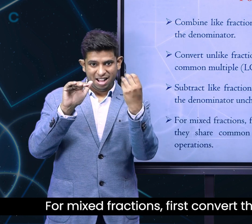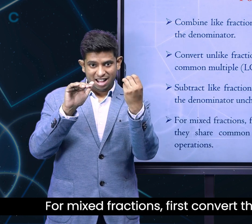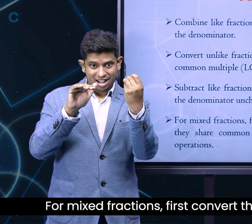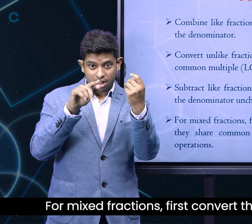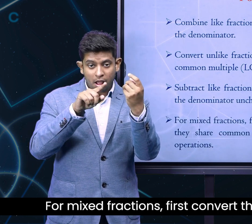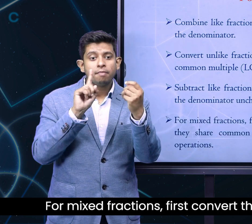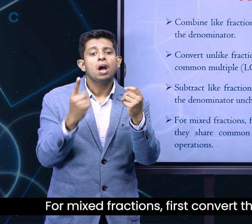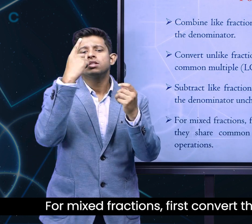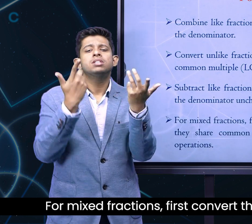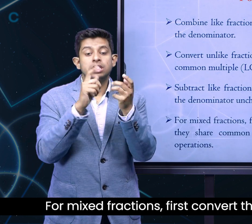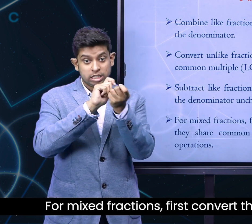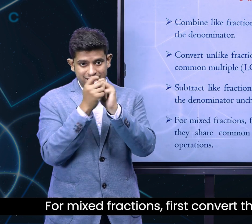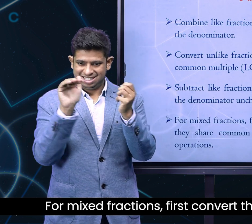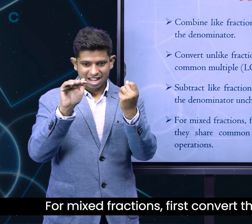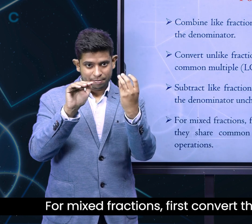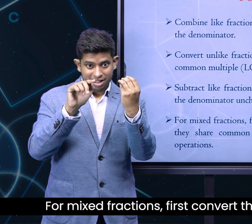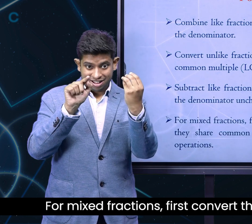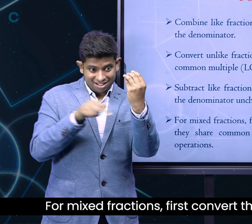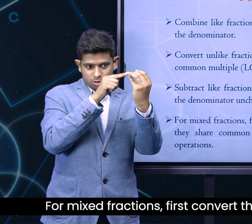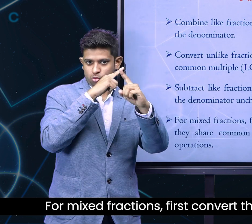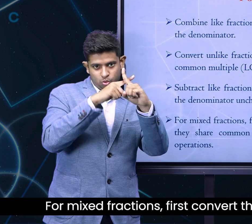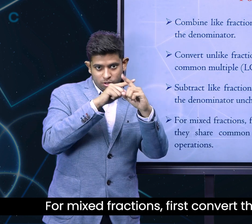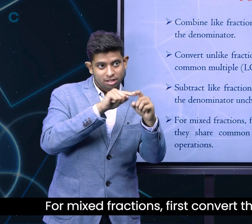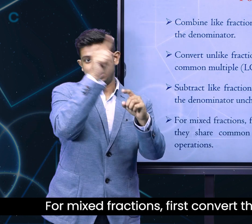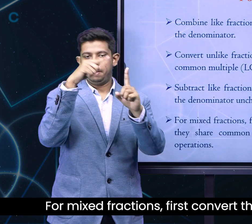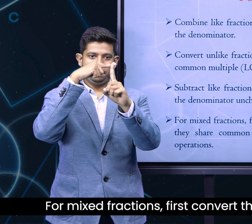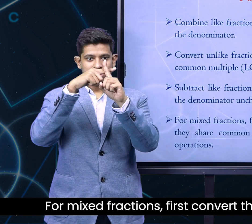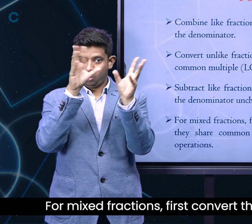fractions, first convert them to improper fractions.